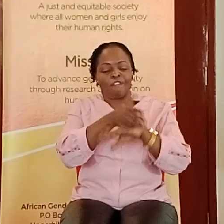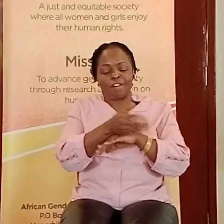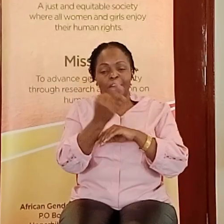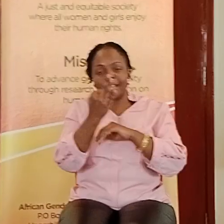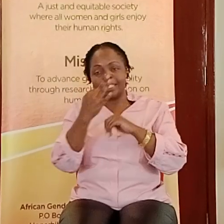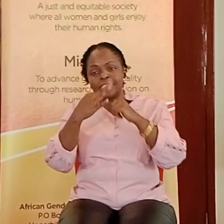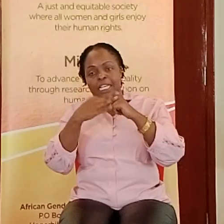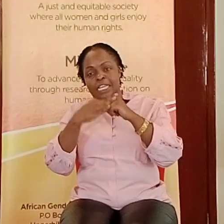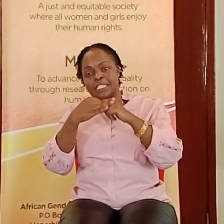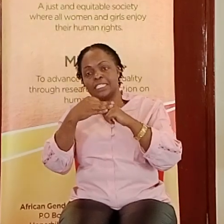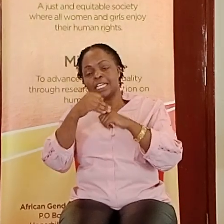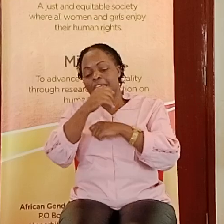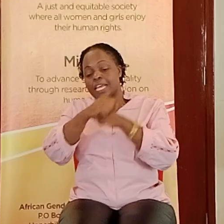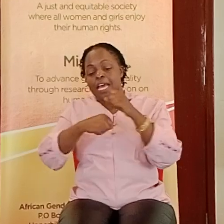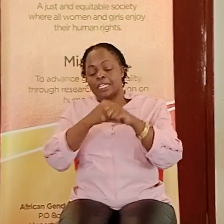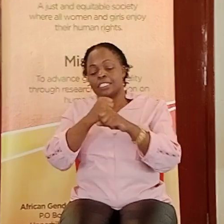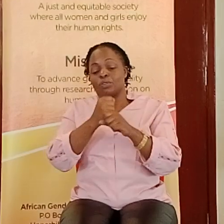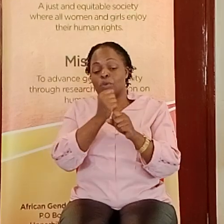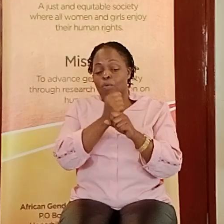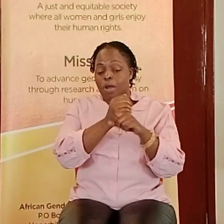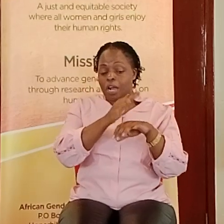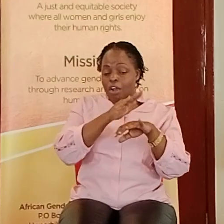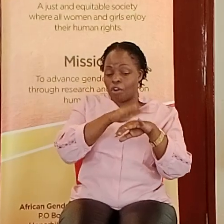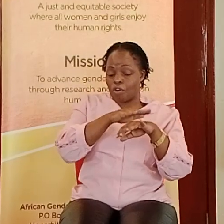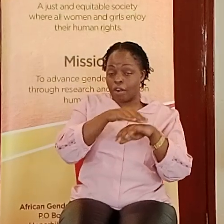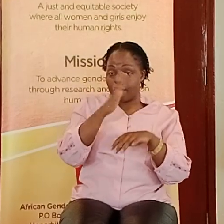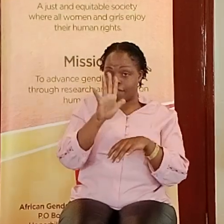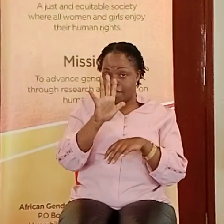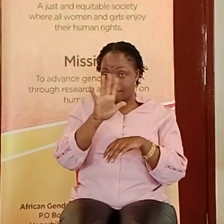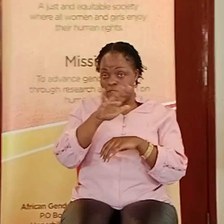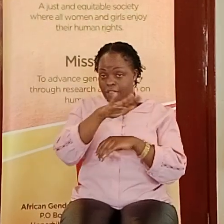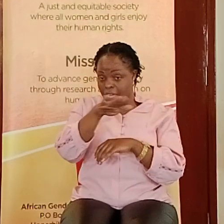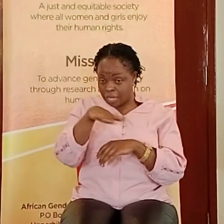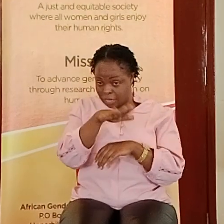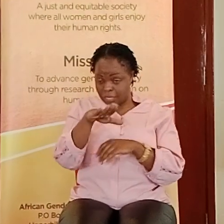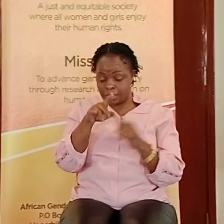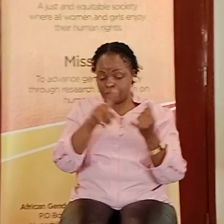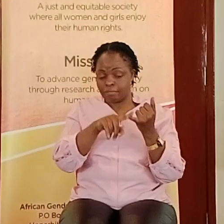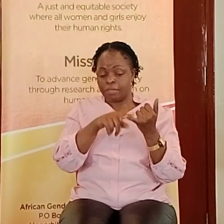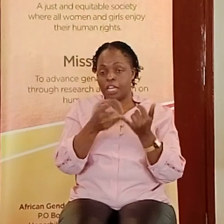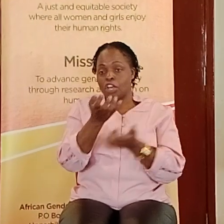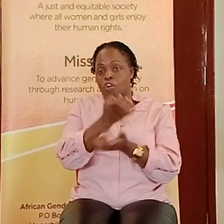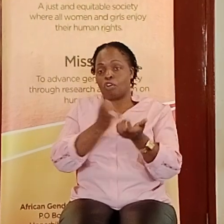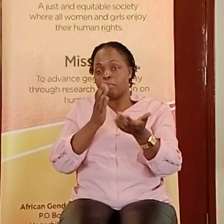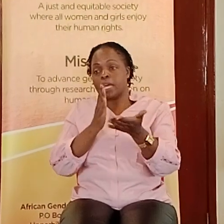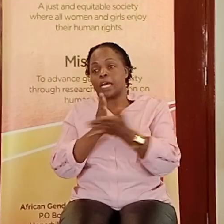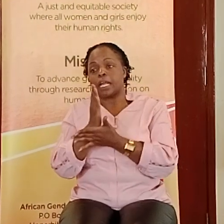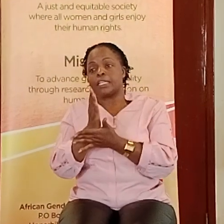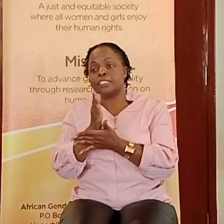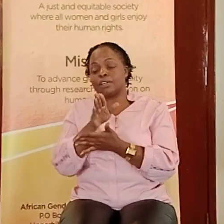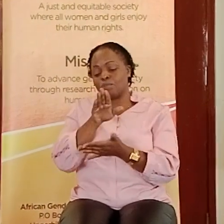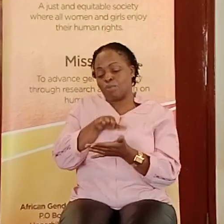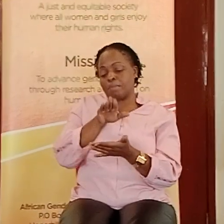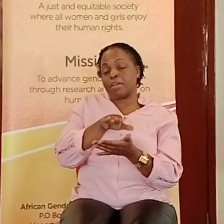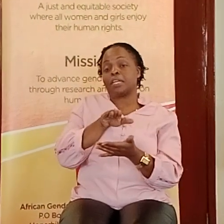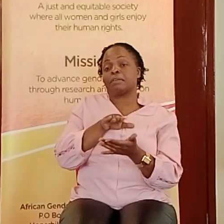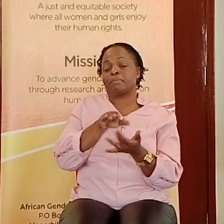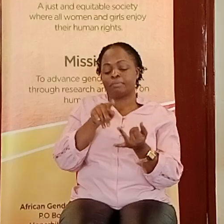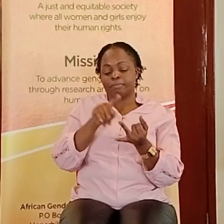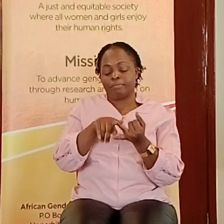on 5 areas. We're looking at economic rights for women. We work on issues of